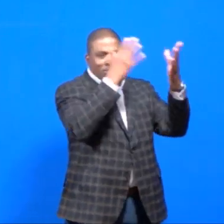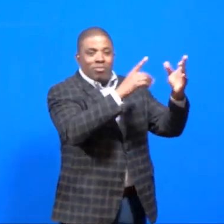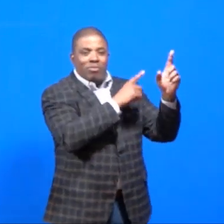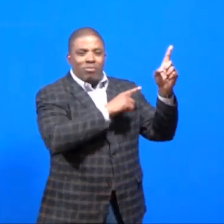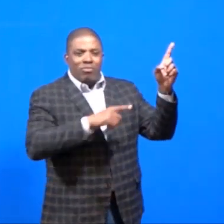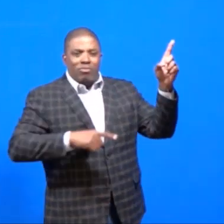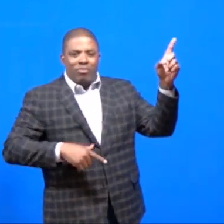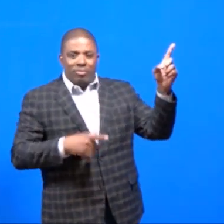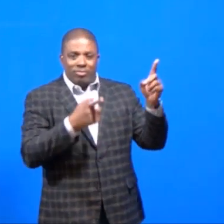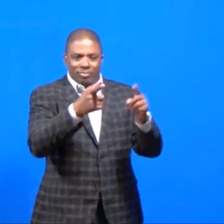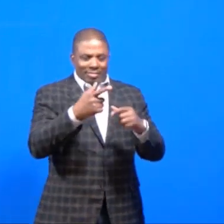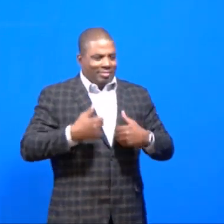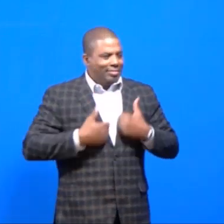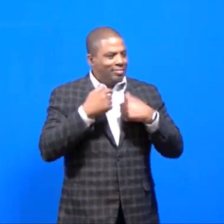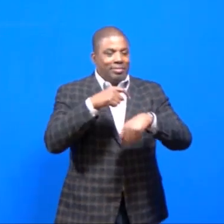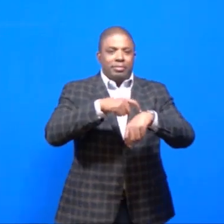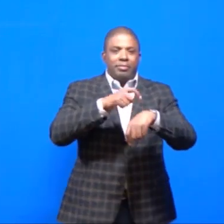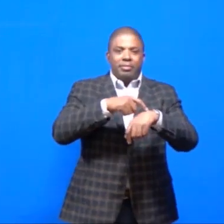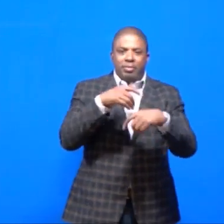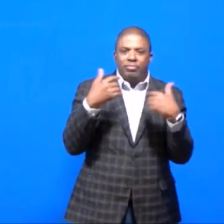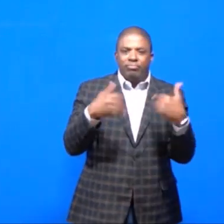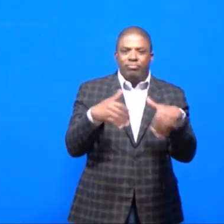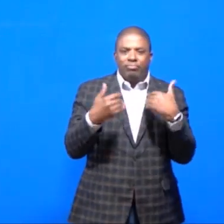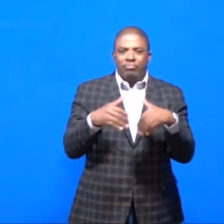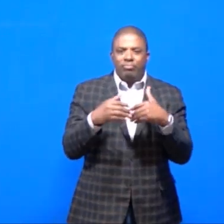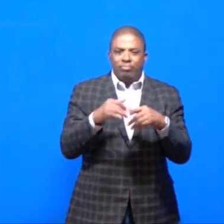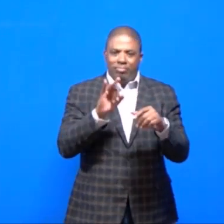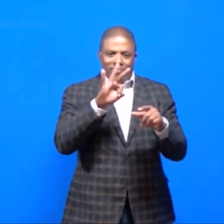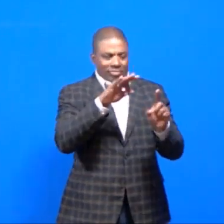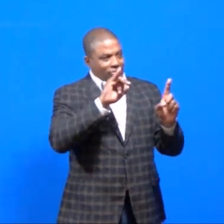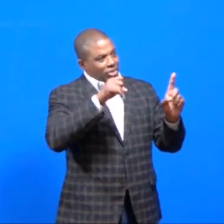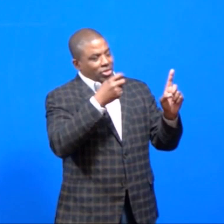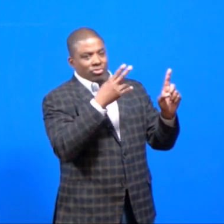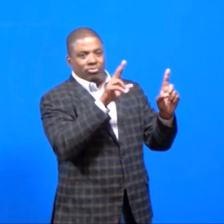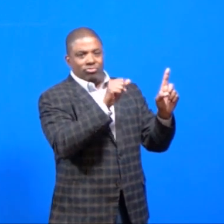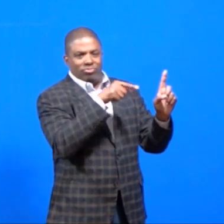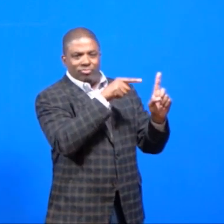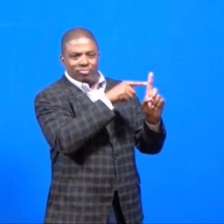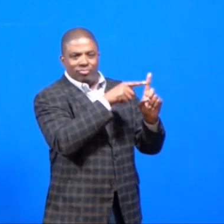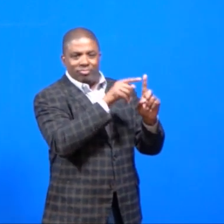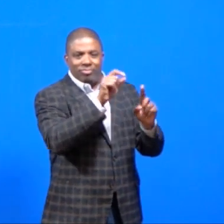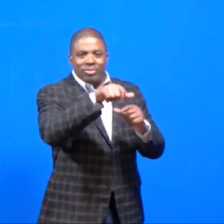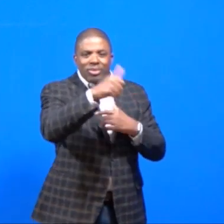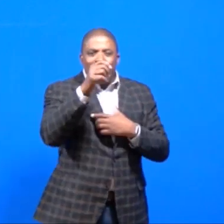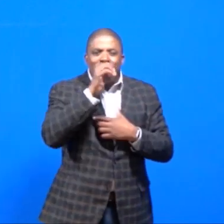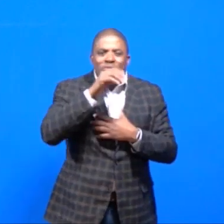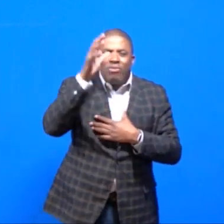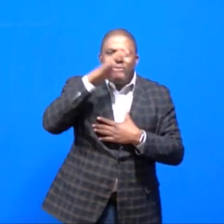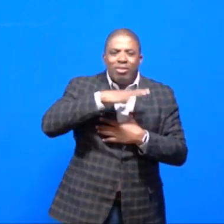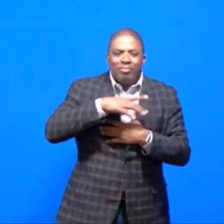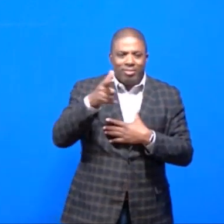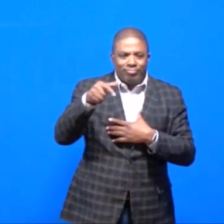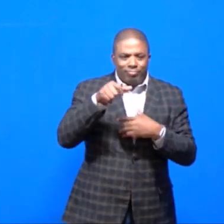And it says the nation of Israel obeyed the Lord throughout the lifetimes of Joshua and other old